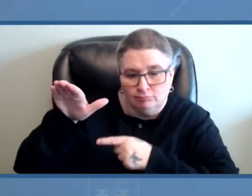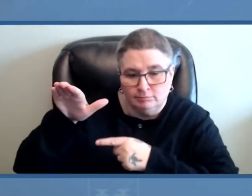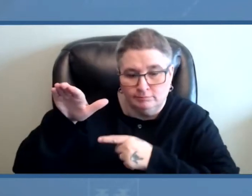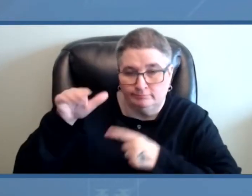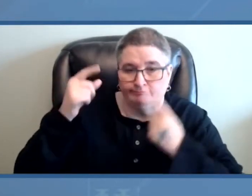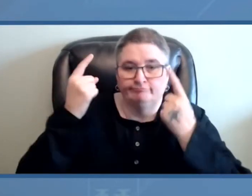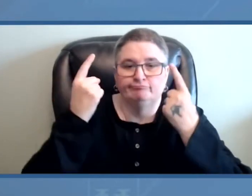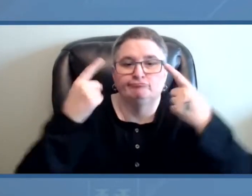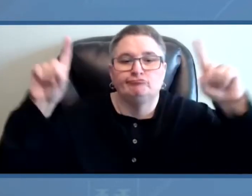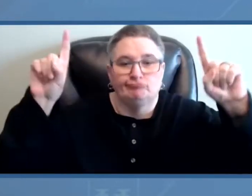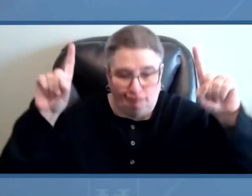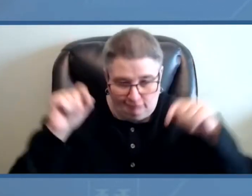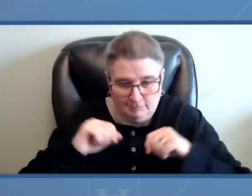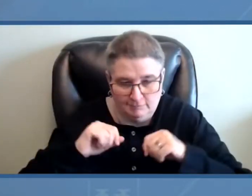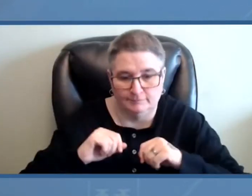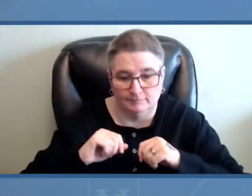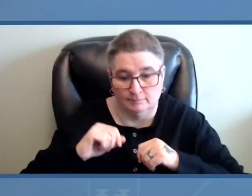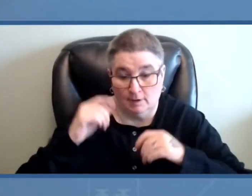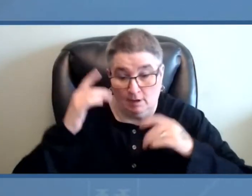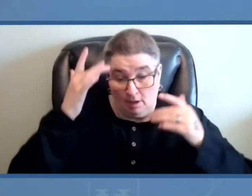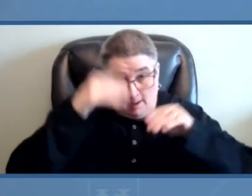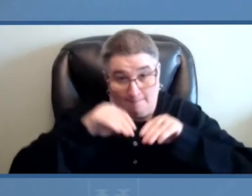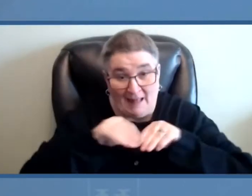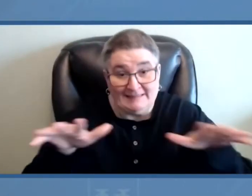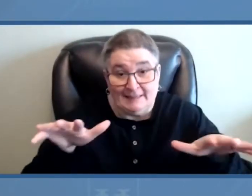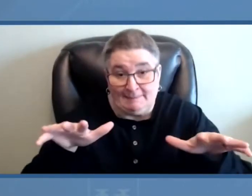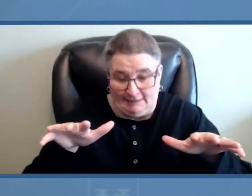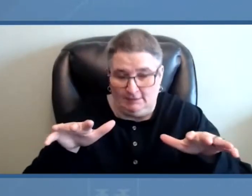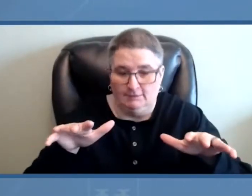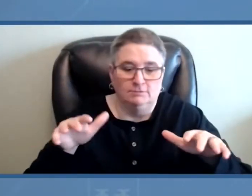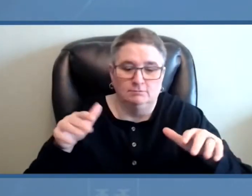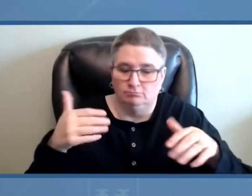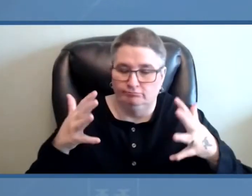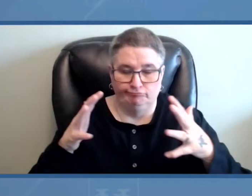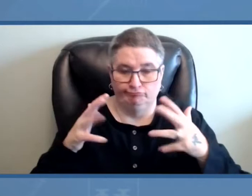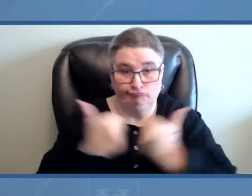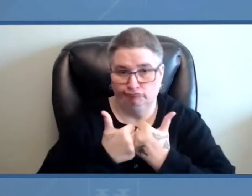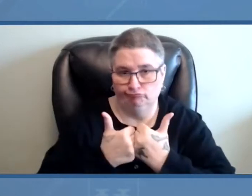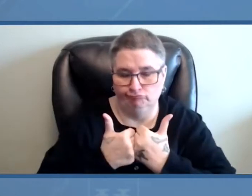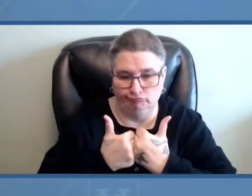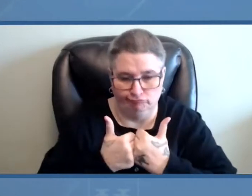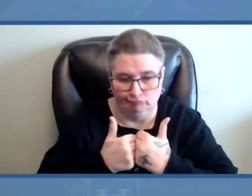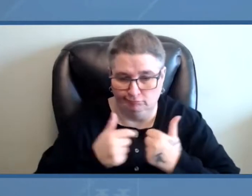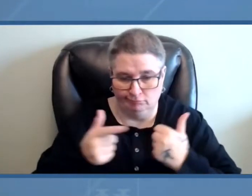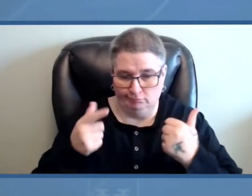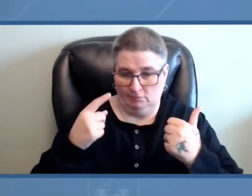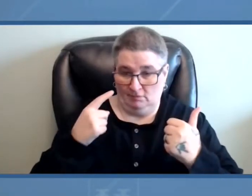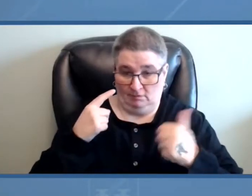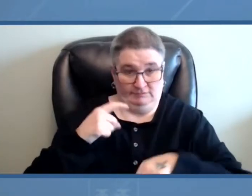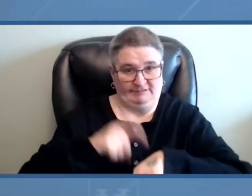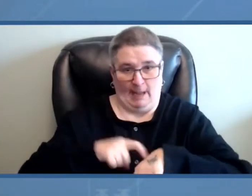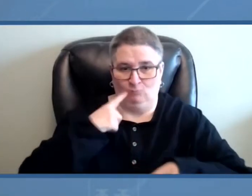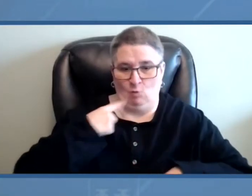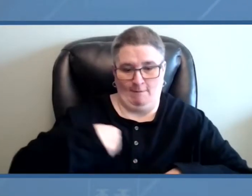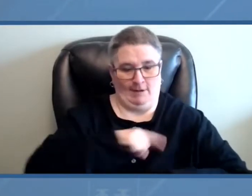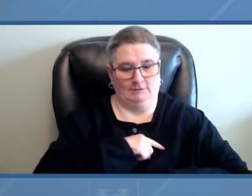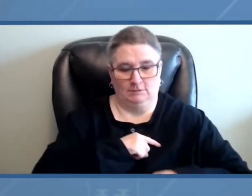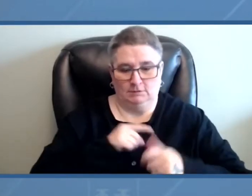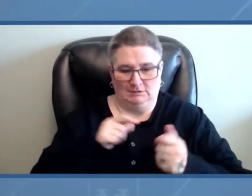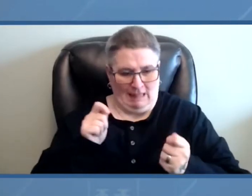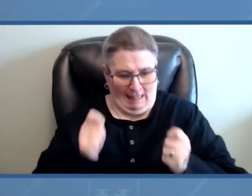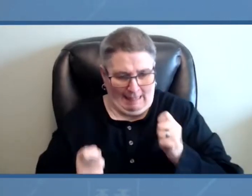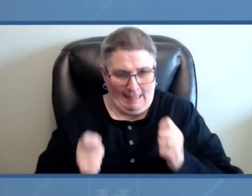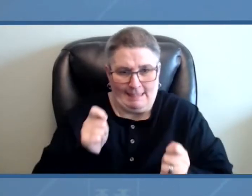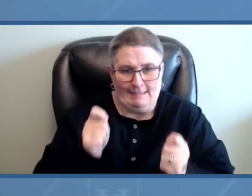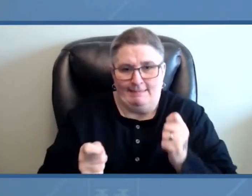successfully. The pandemic has been a unique and challenging time for our industry, and we have had